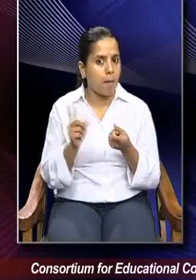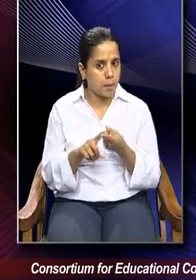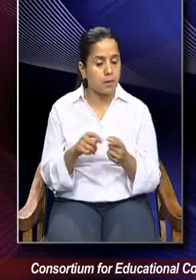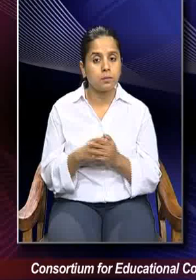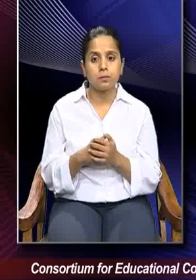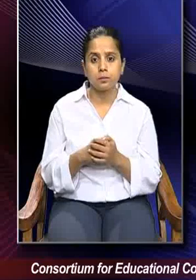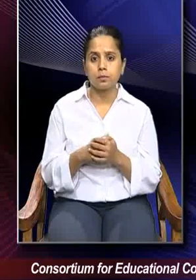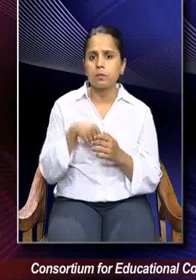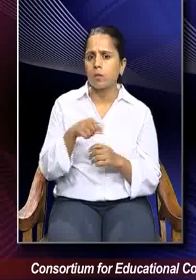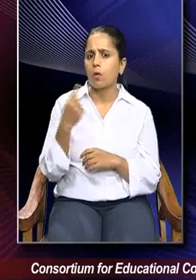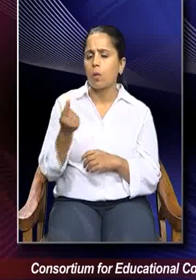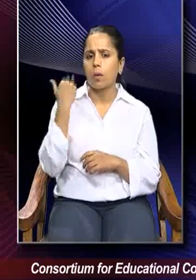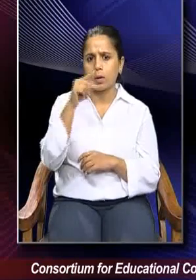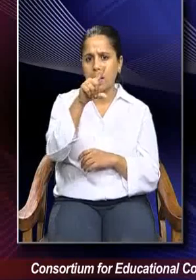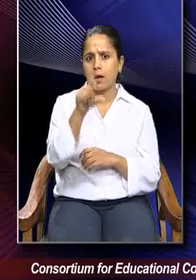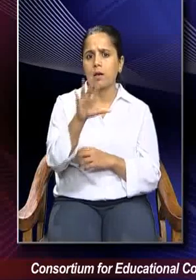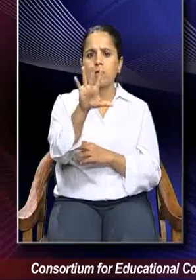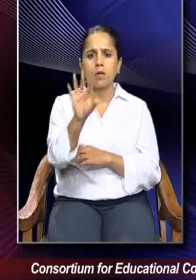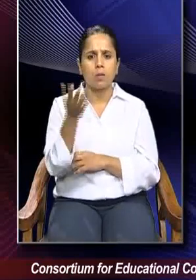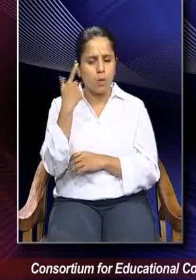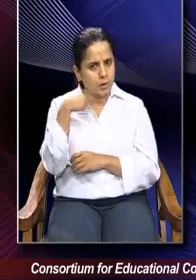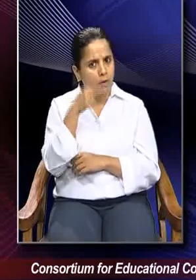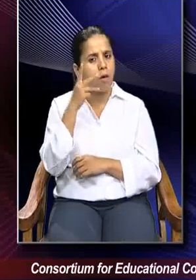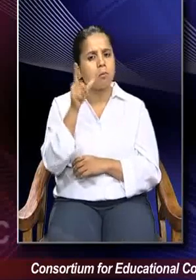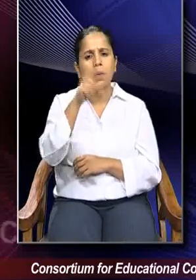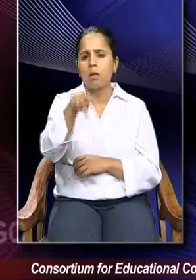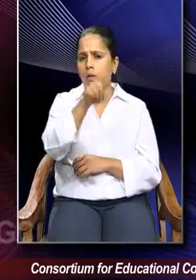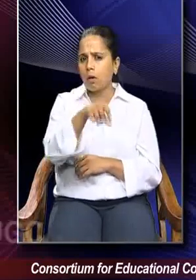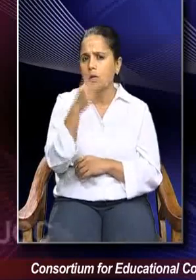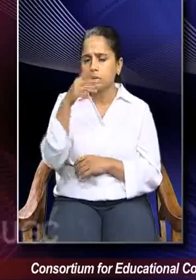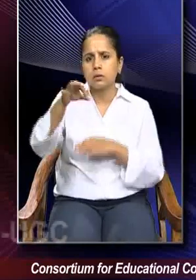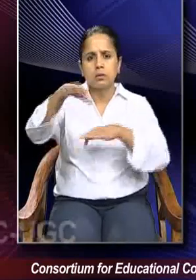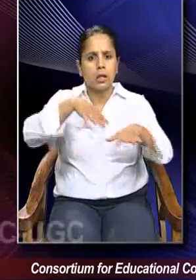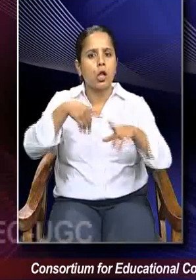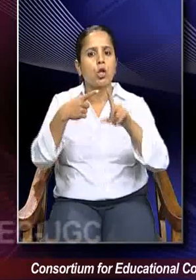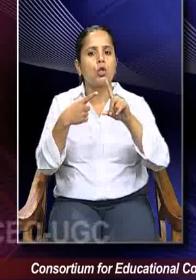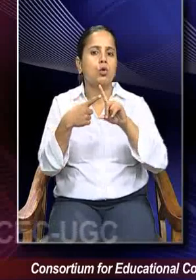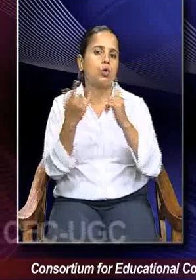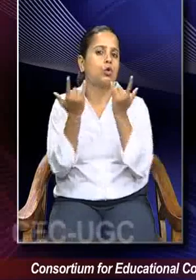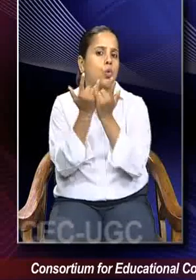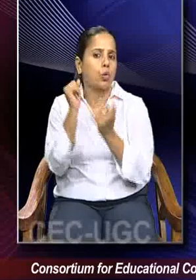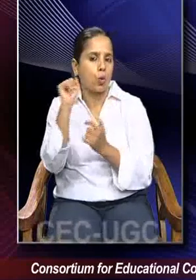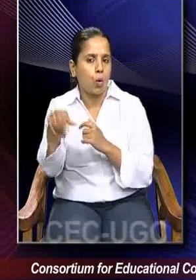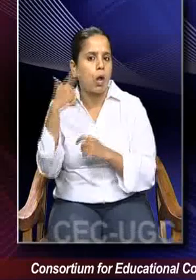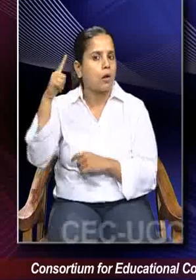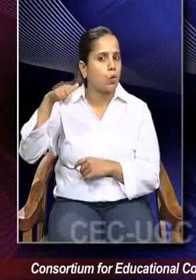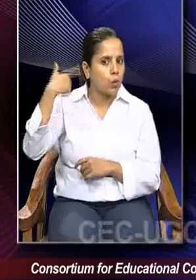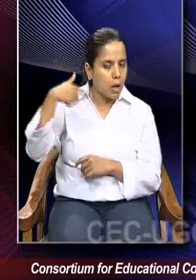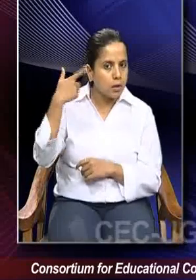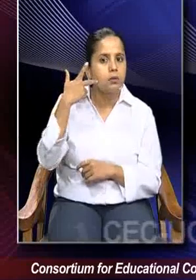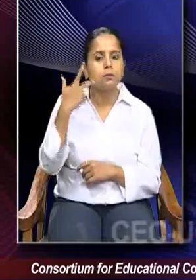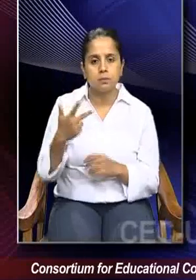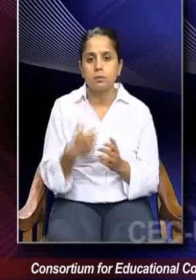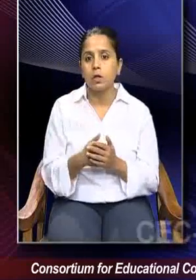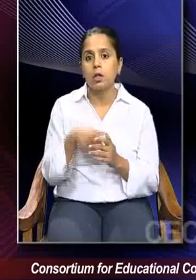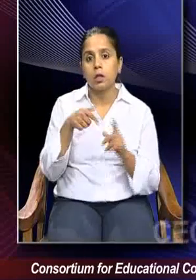It was only 1950s itself one could see the cities in Tokyo and London, from